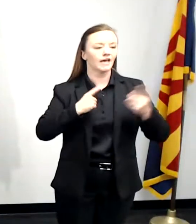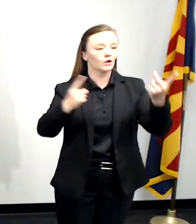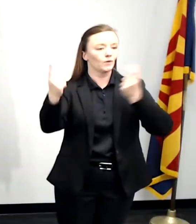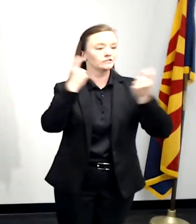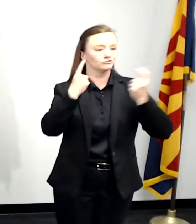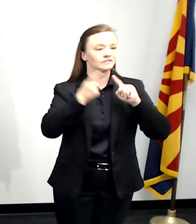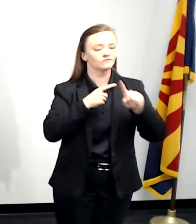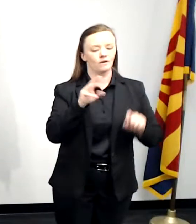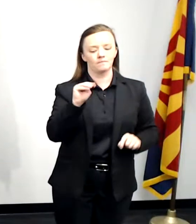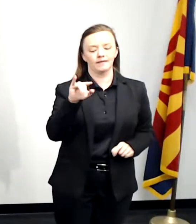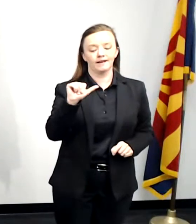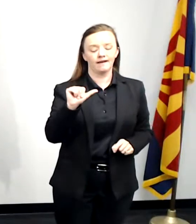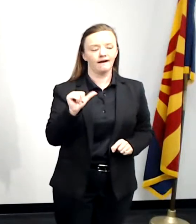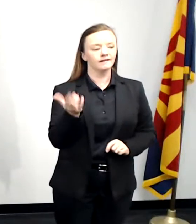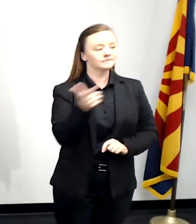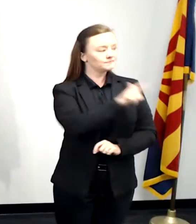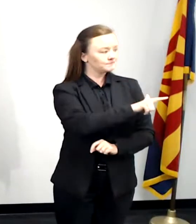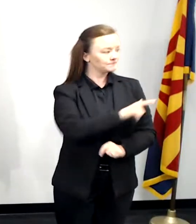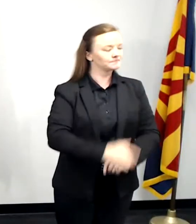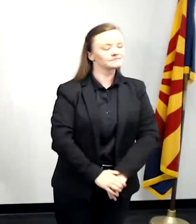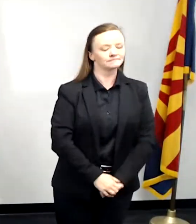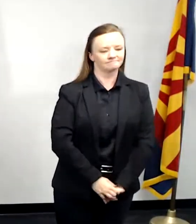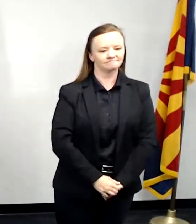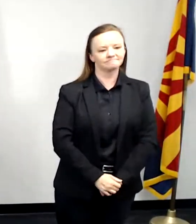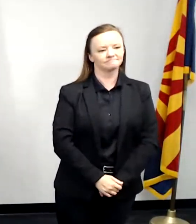who are on the webinar today. Dr. Sunenshine.